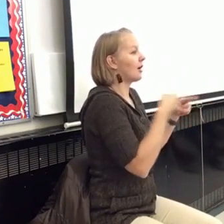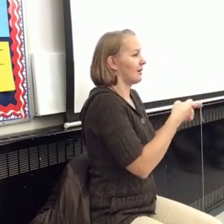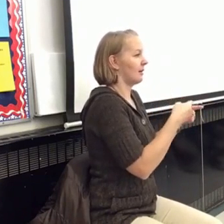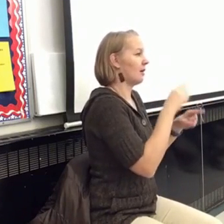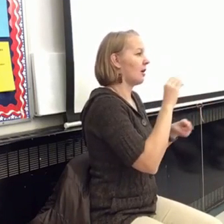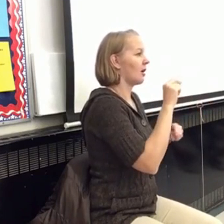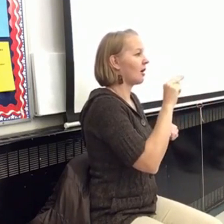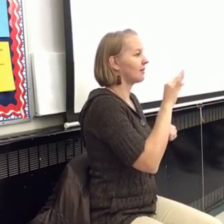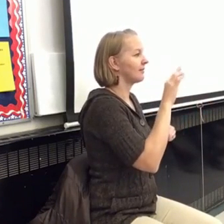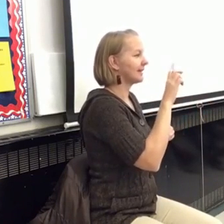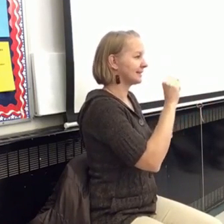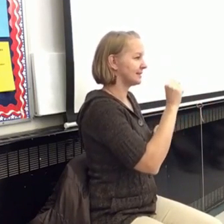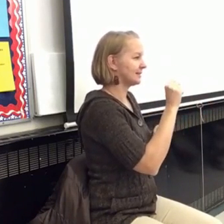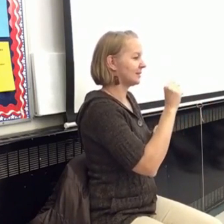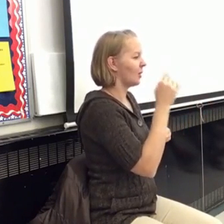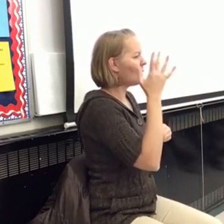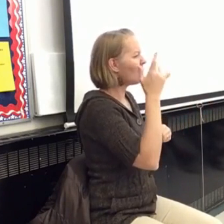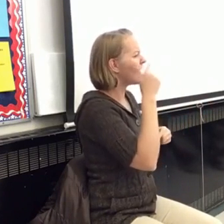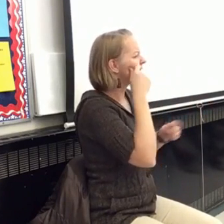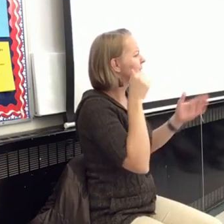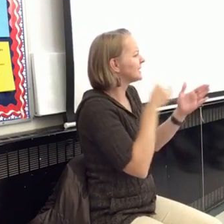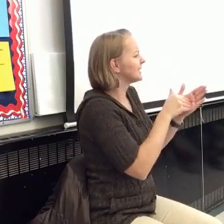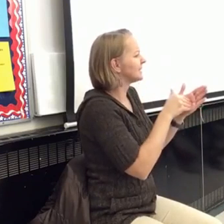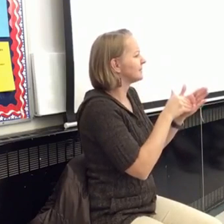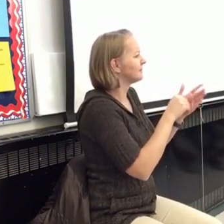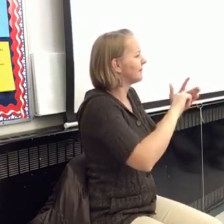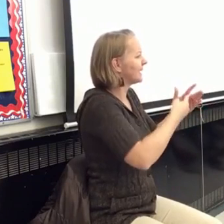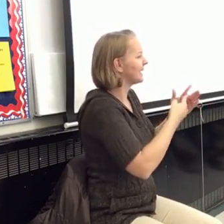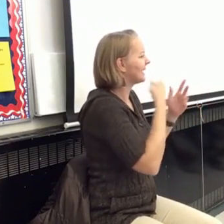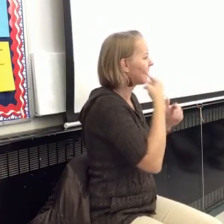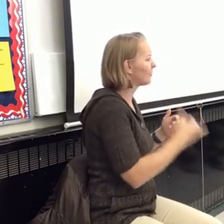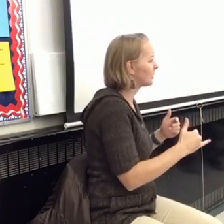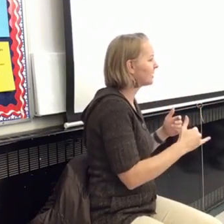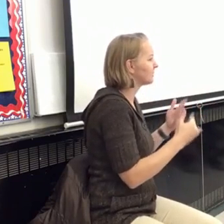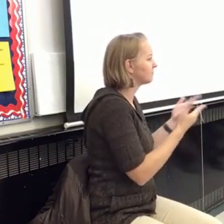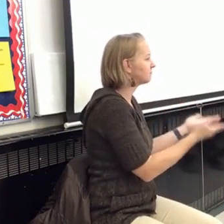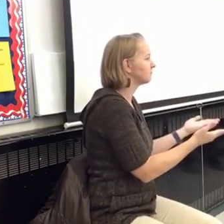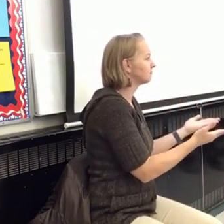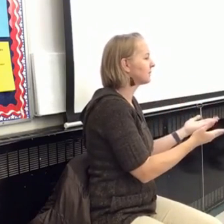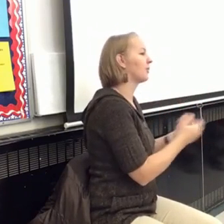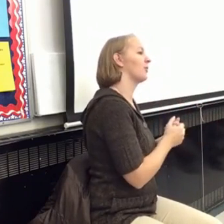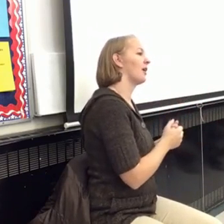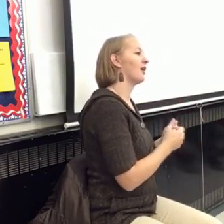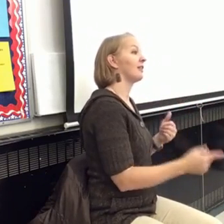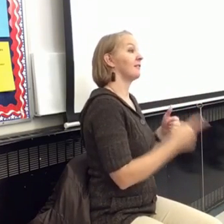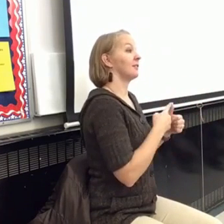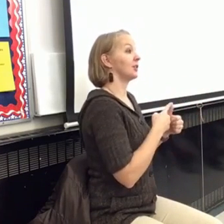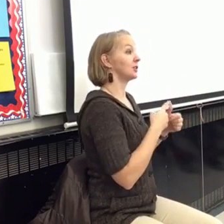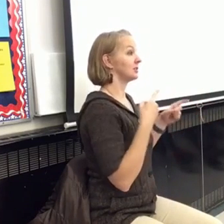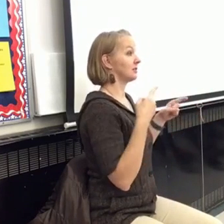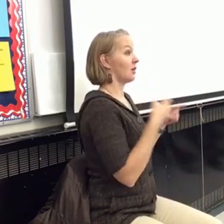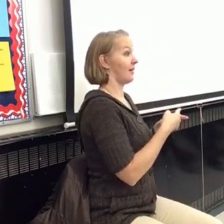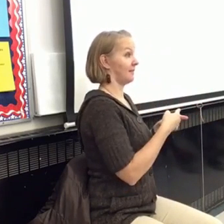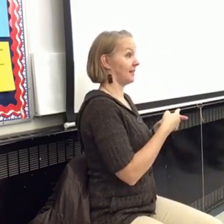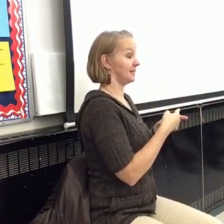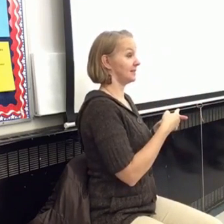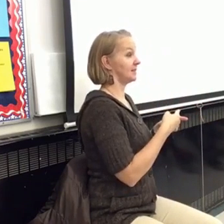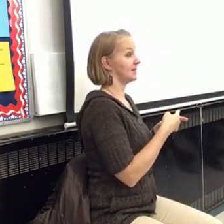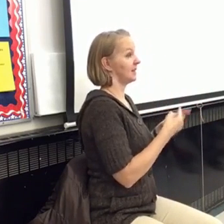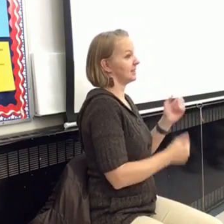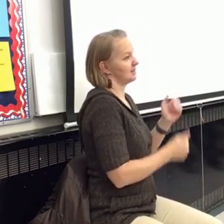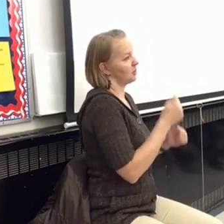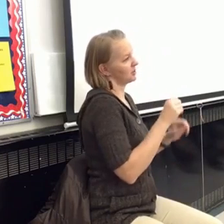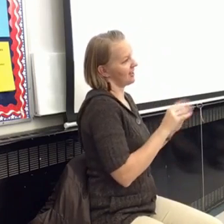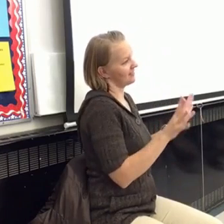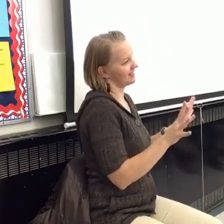conflict, why did racism massively begin in California? Well, the first conflict is the most